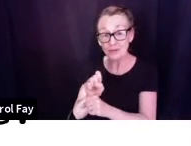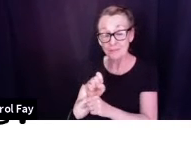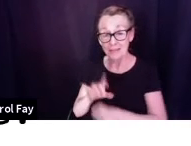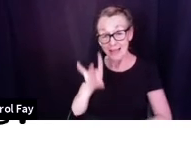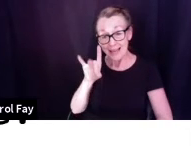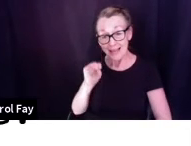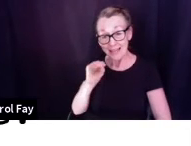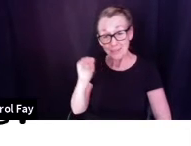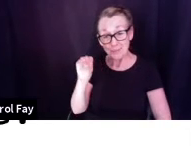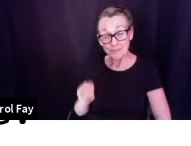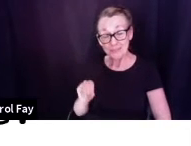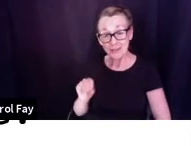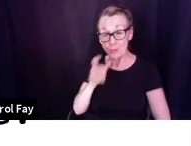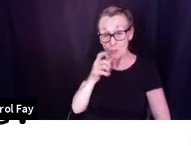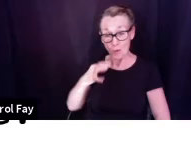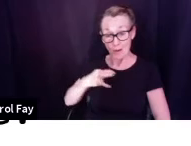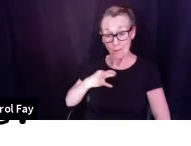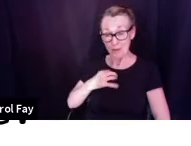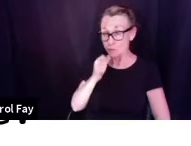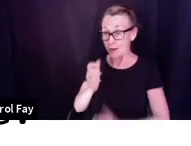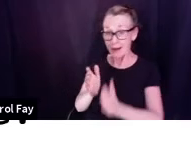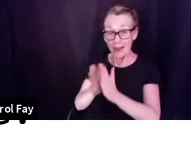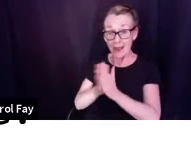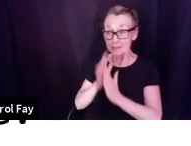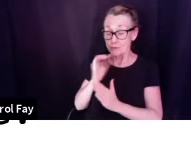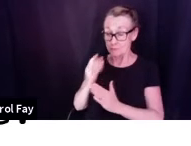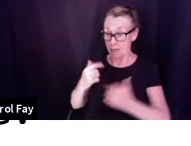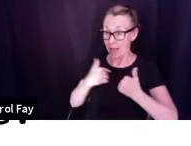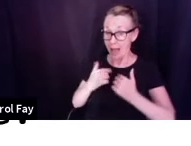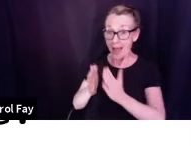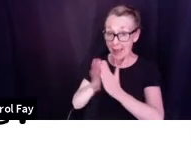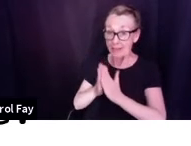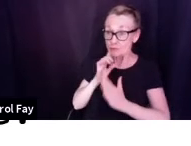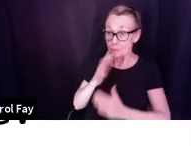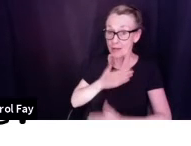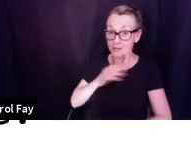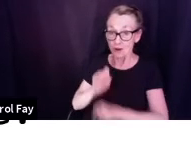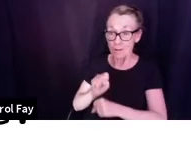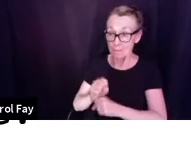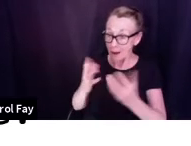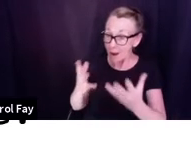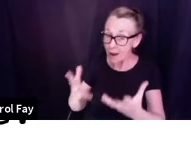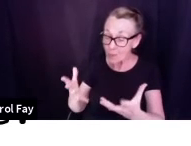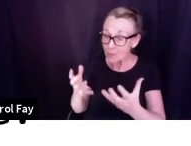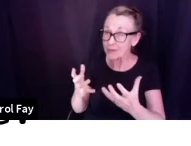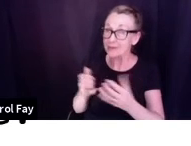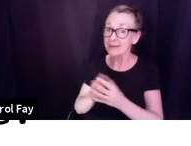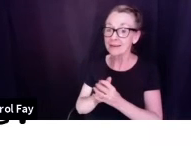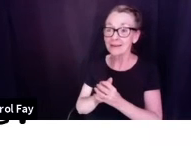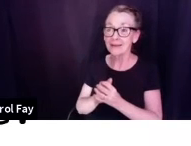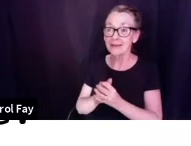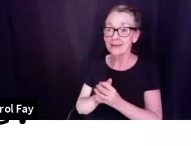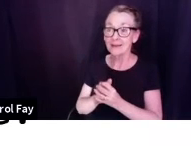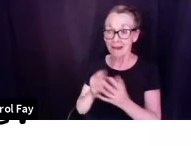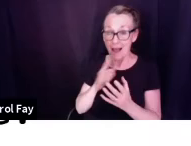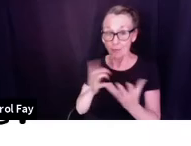of candidates do not ask for it. I asked for my job. I wanted it, so that, well, this is if you want the